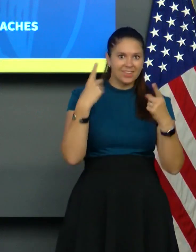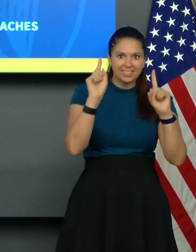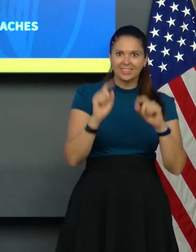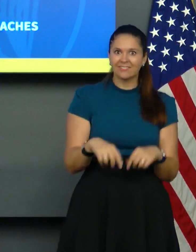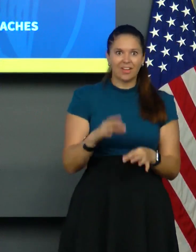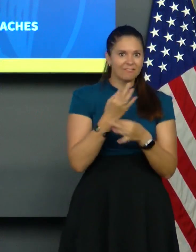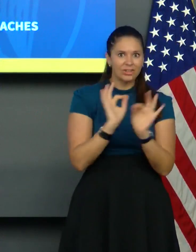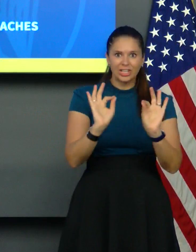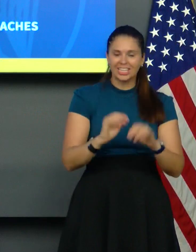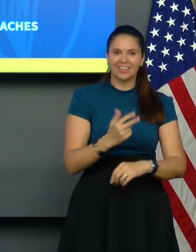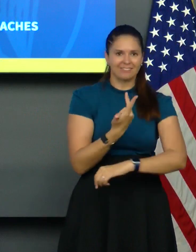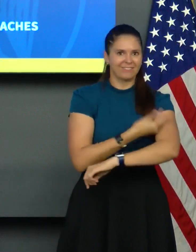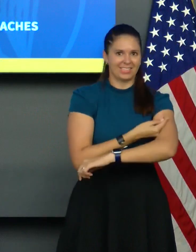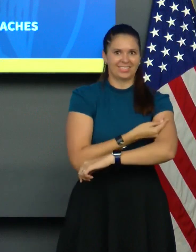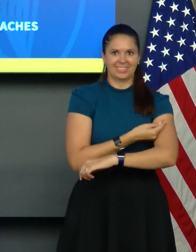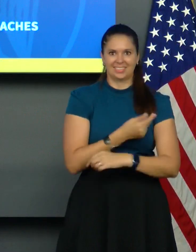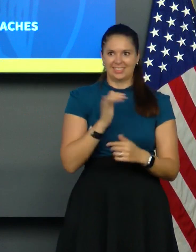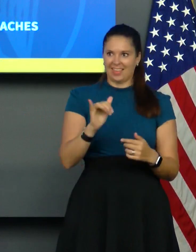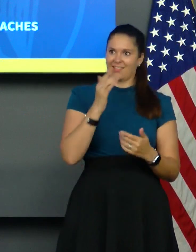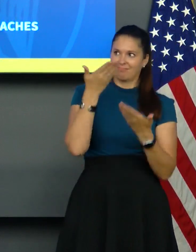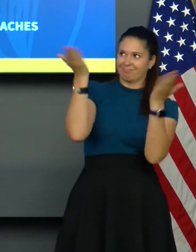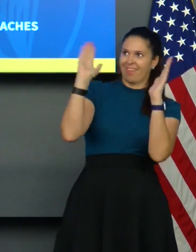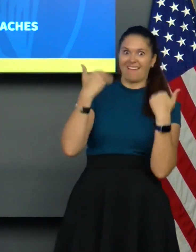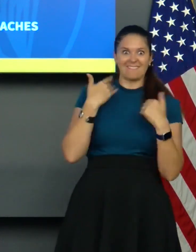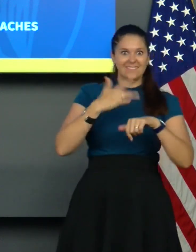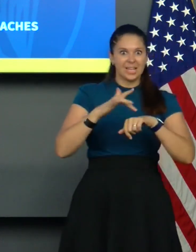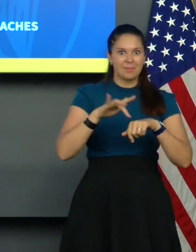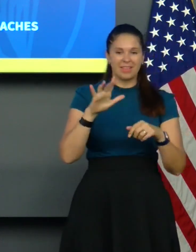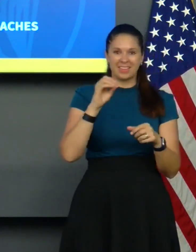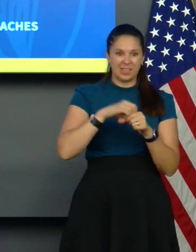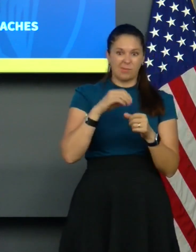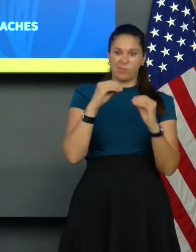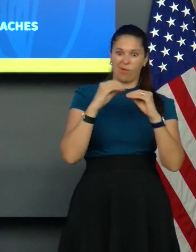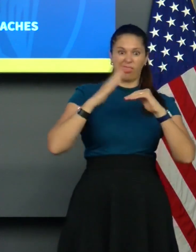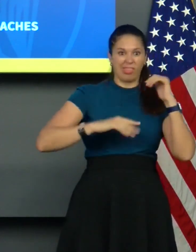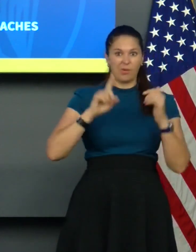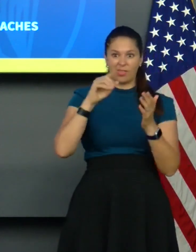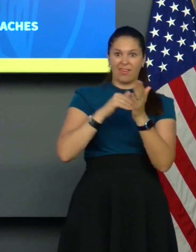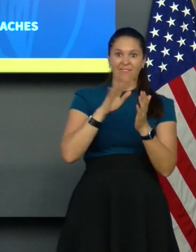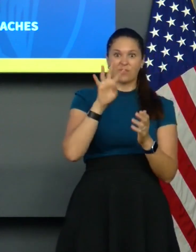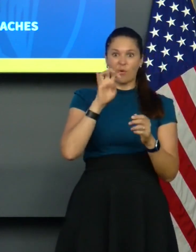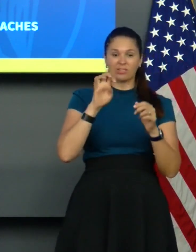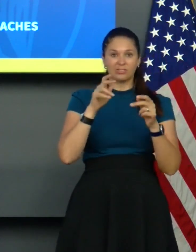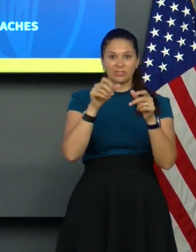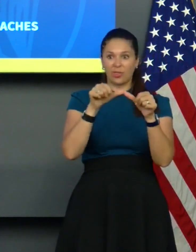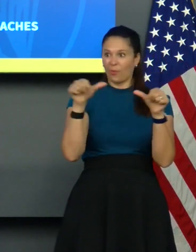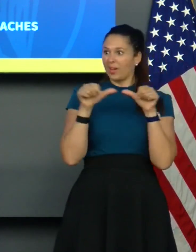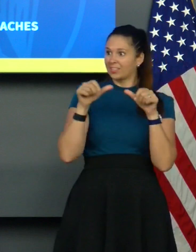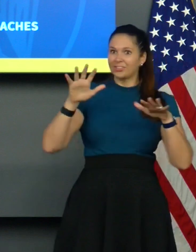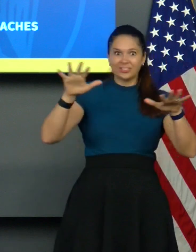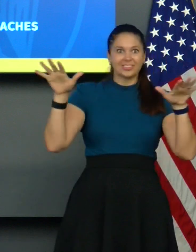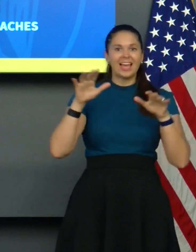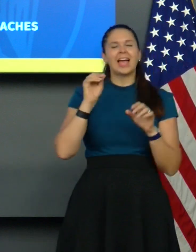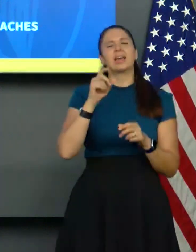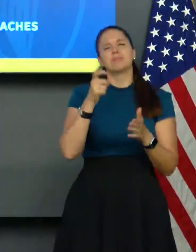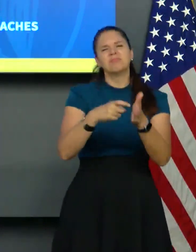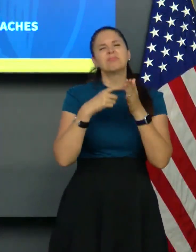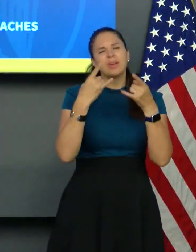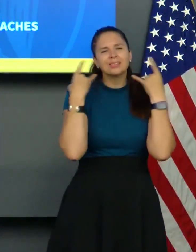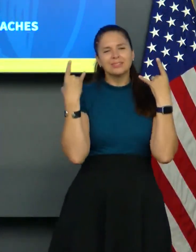free vaccines that are available in more than 1,400 locations. And we have to wear our mask.